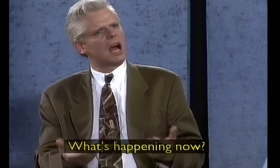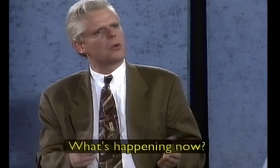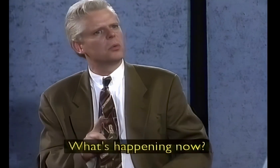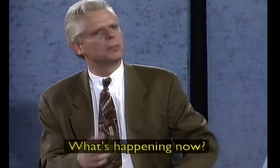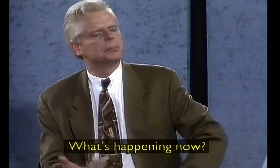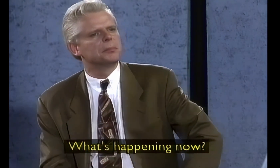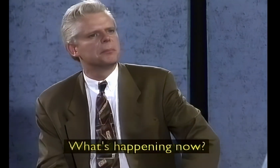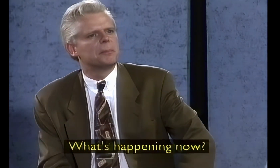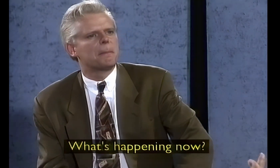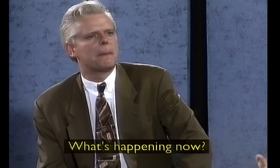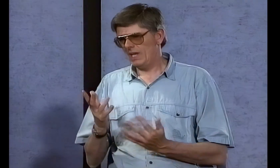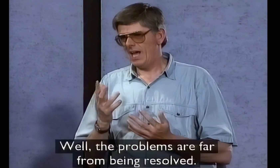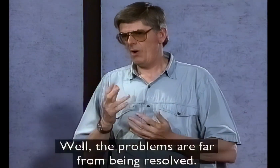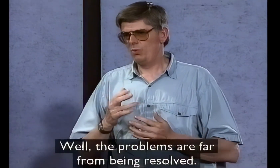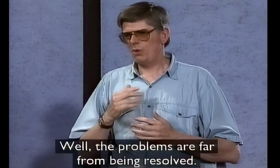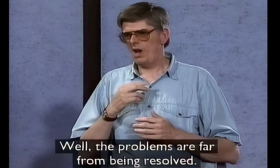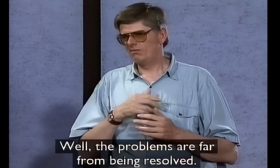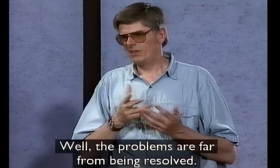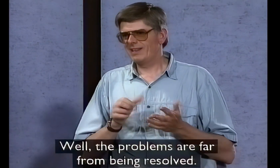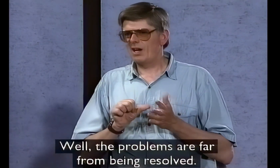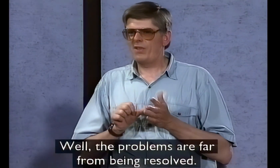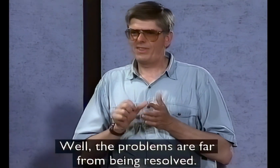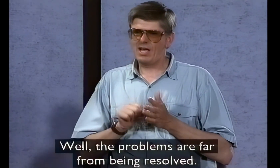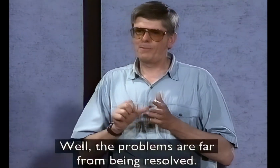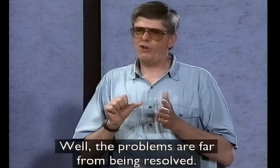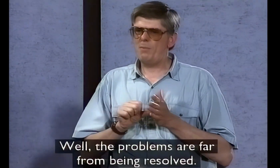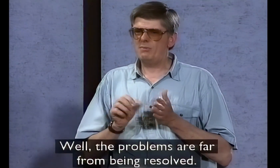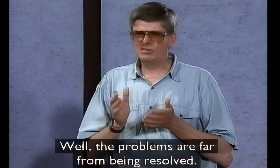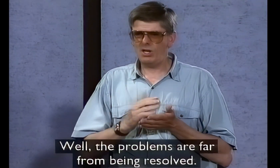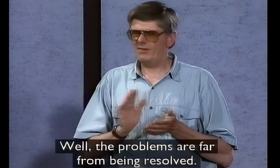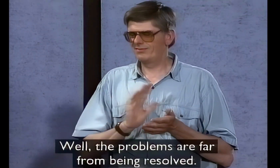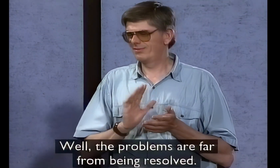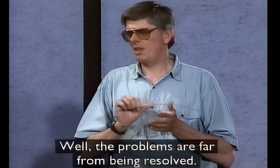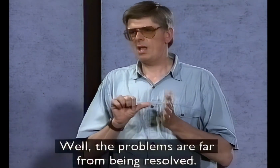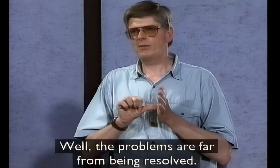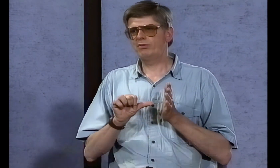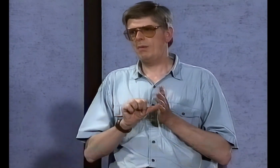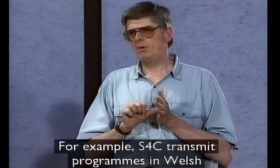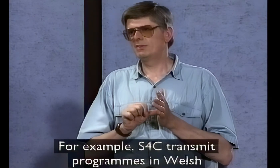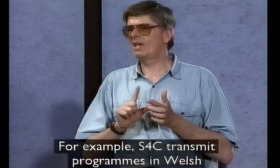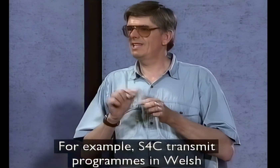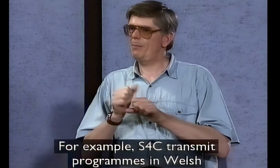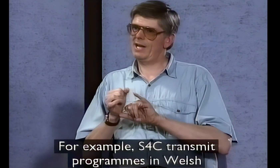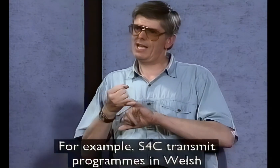So what's happening now? Well, the problems are far from being resolved. For